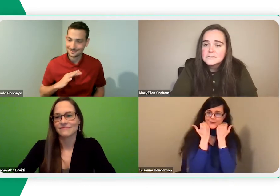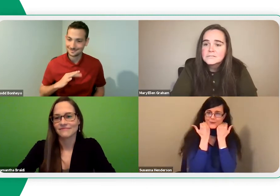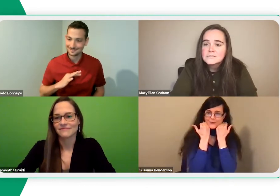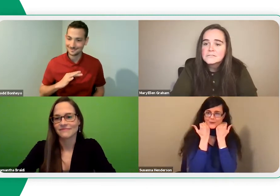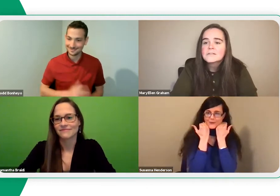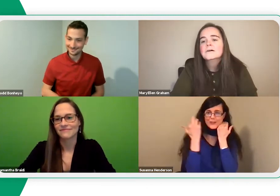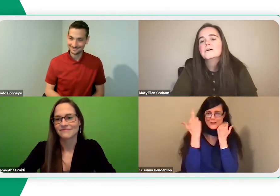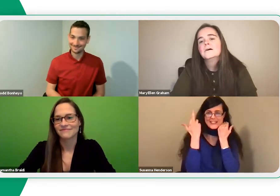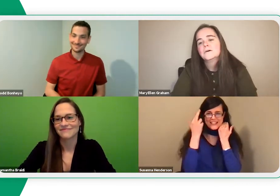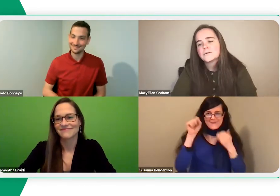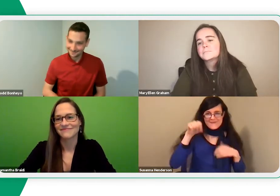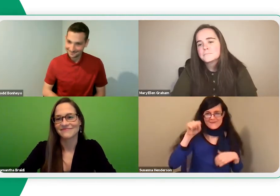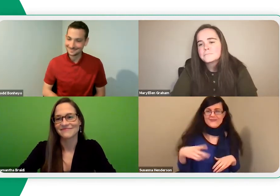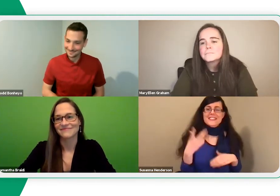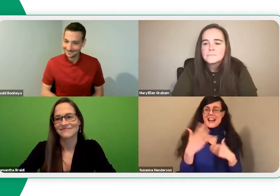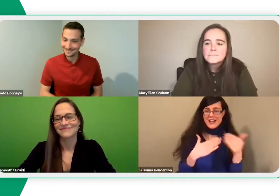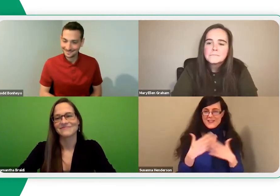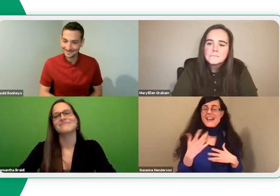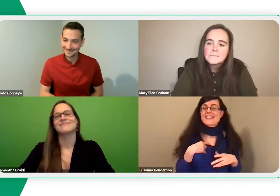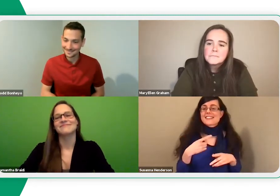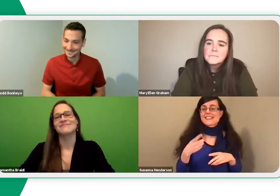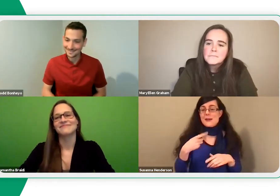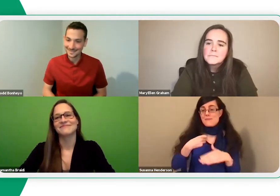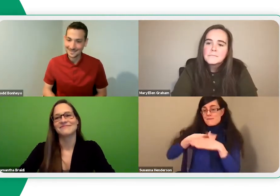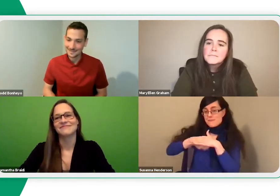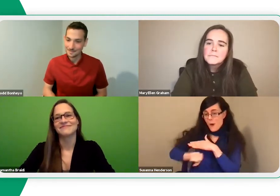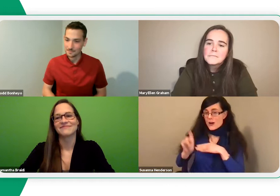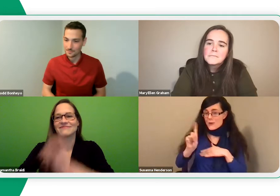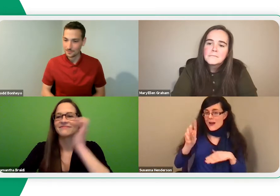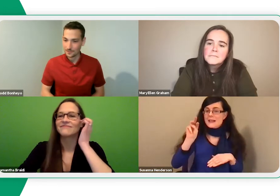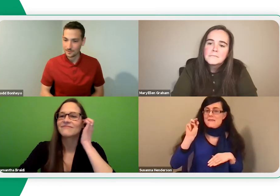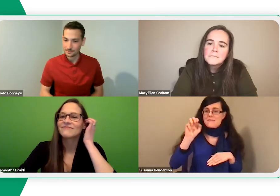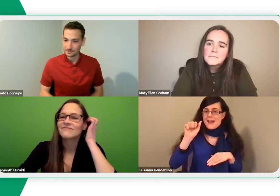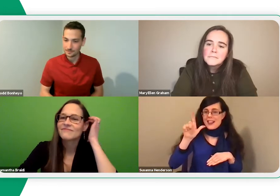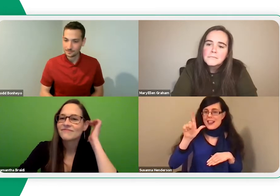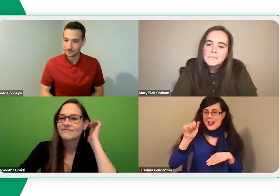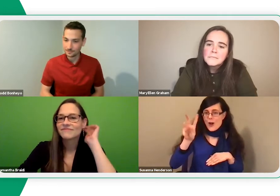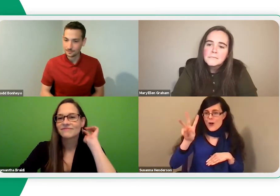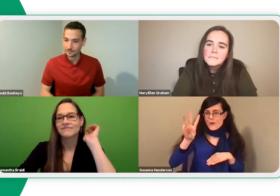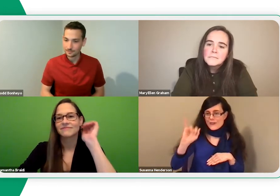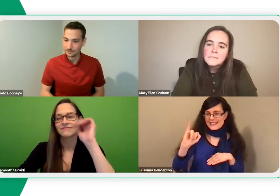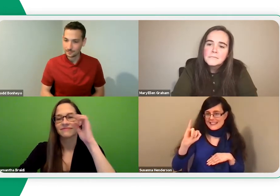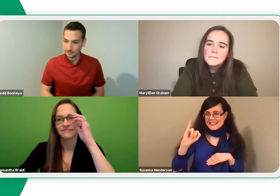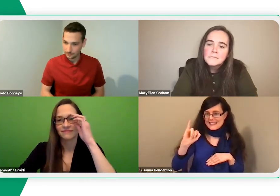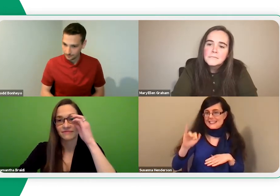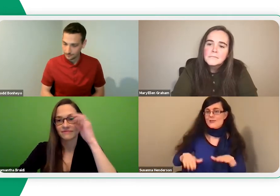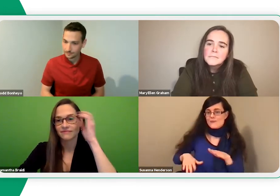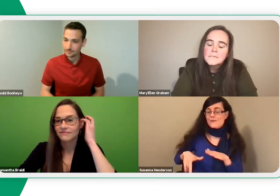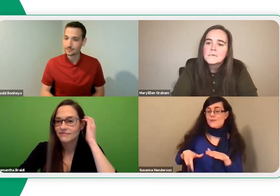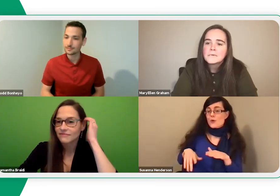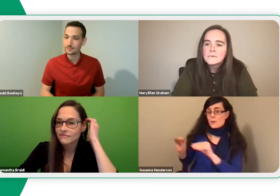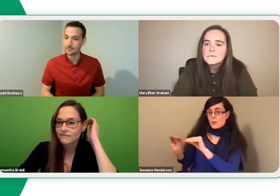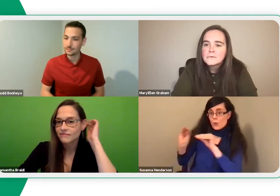my sign name is like this, because at that Nice. time, my hair used to be down like that at a bob. So I was born